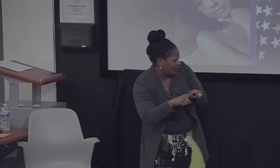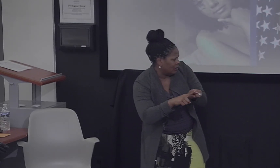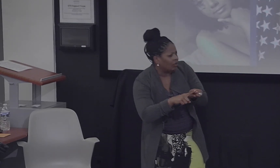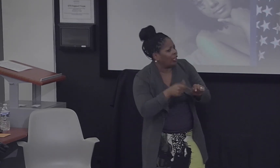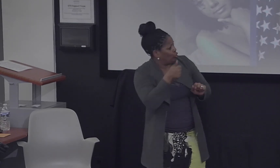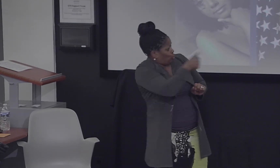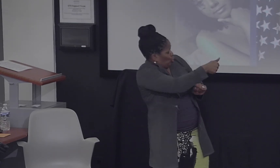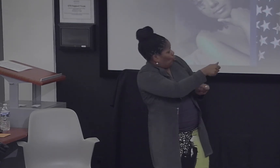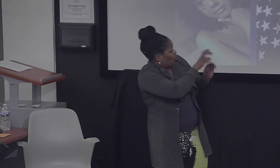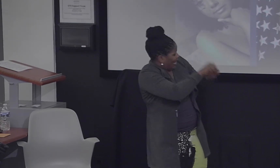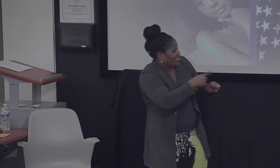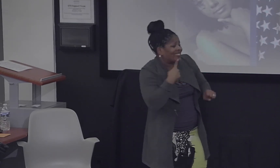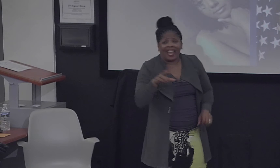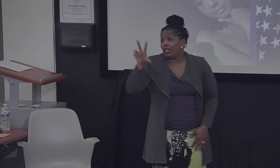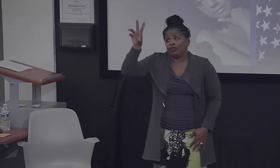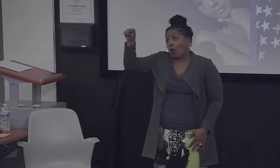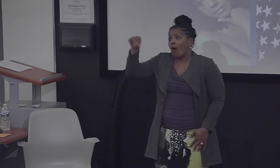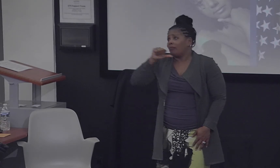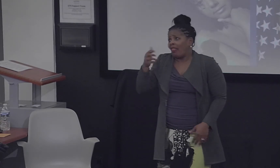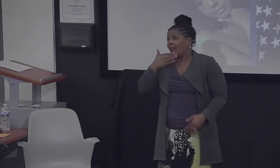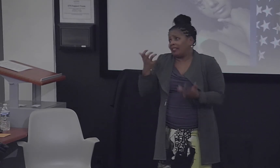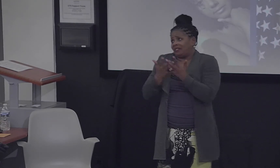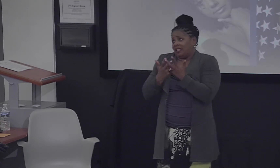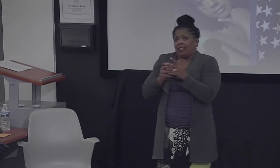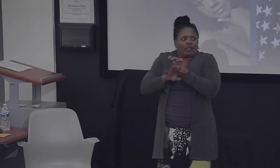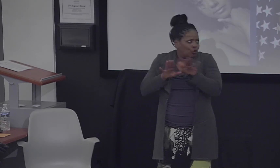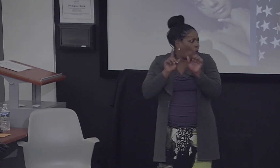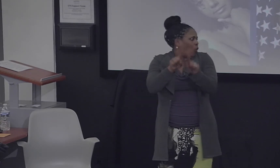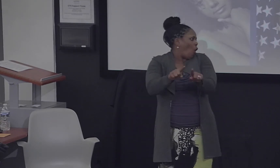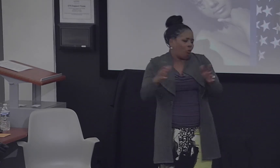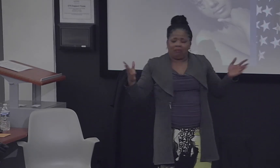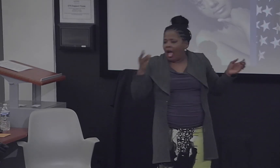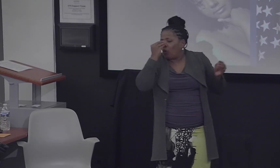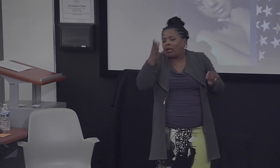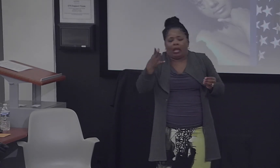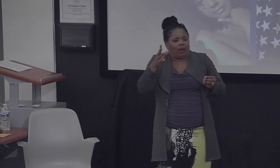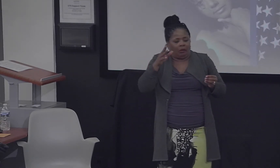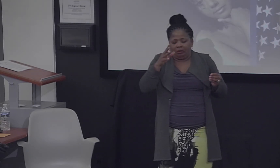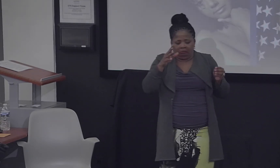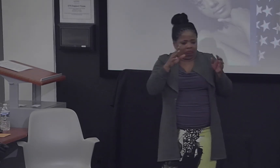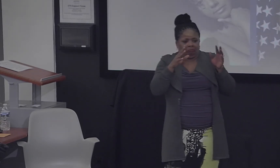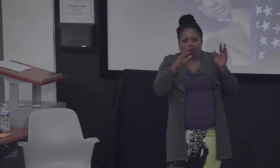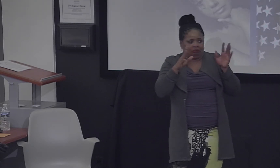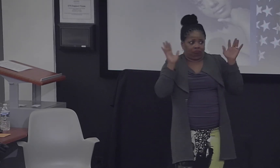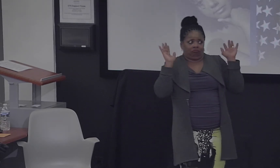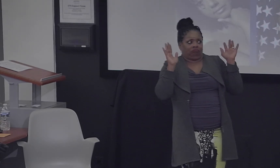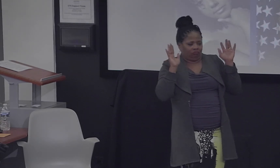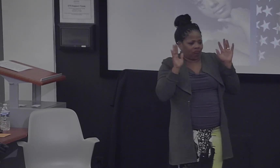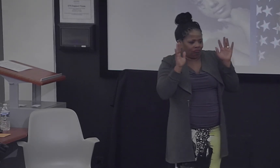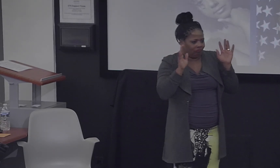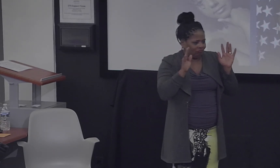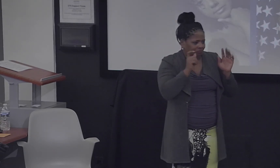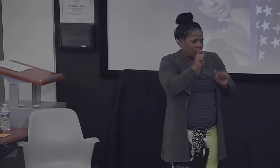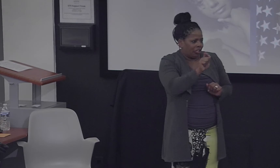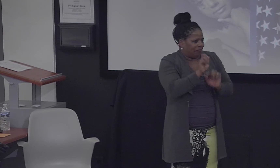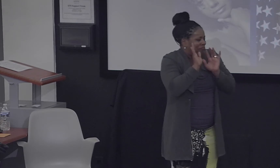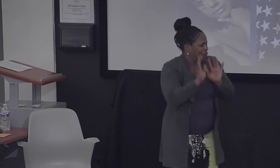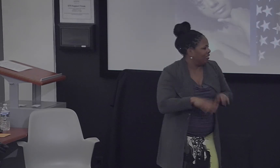is so important. That's ultimately the goal. But even at this point, interpreters can say, regardless of how they're getting assigned, no, I'm not